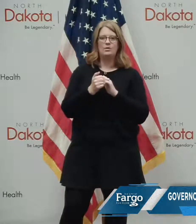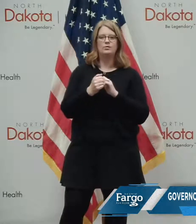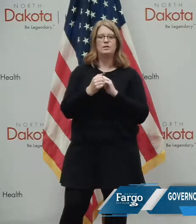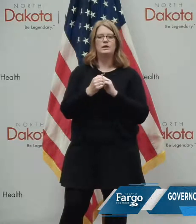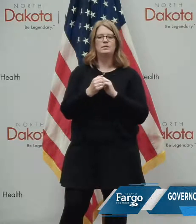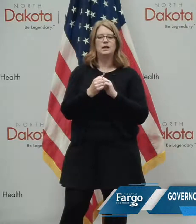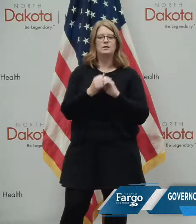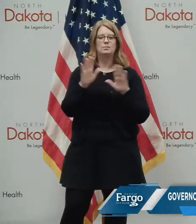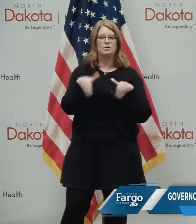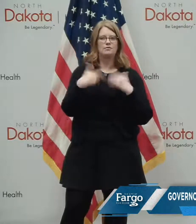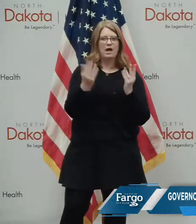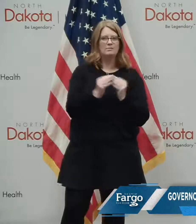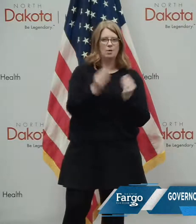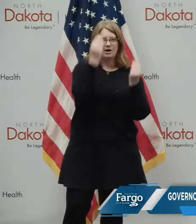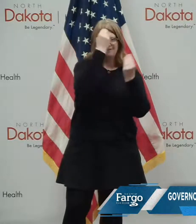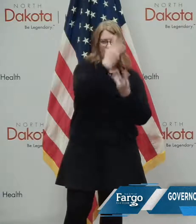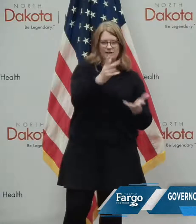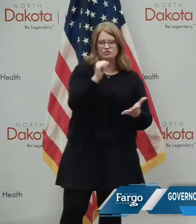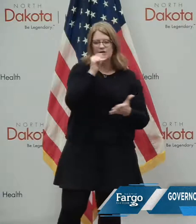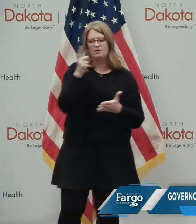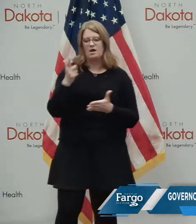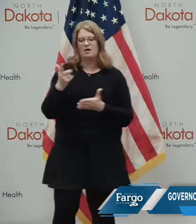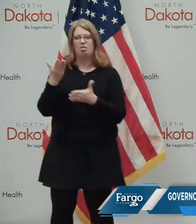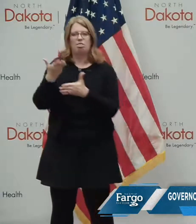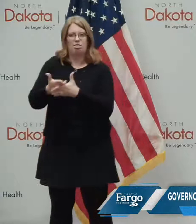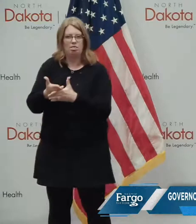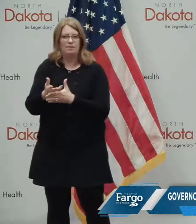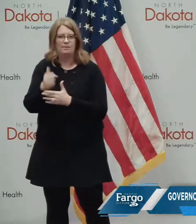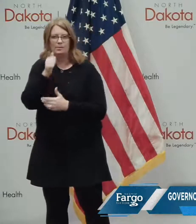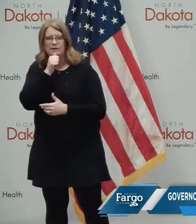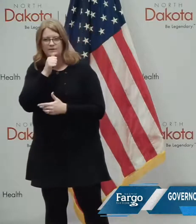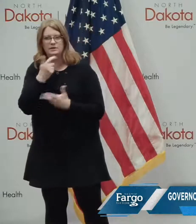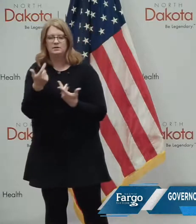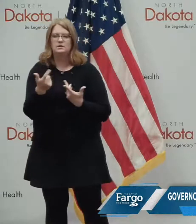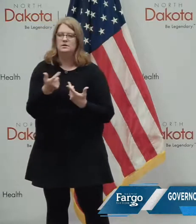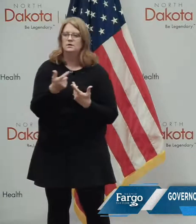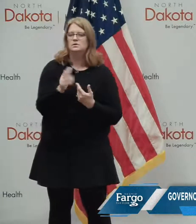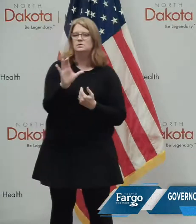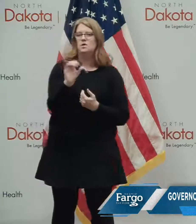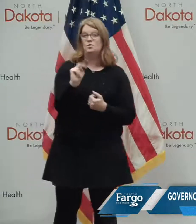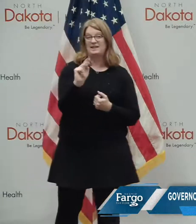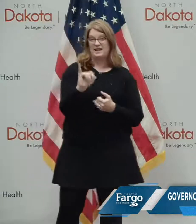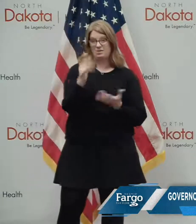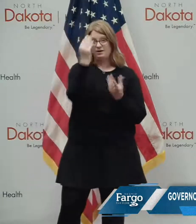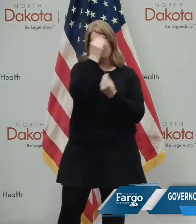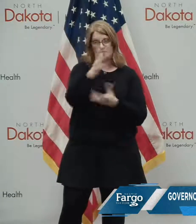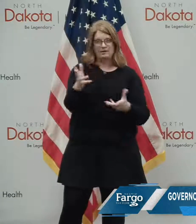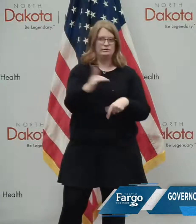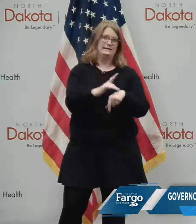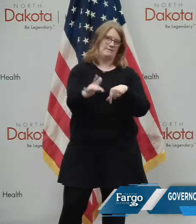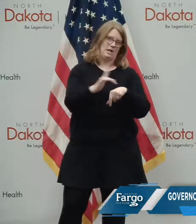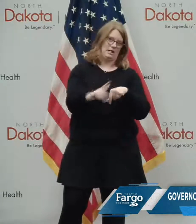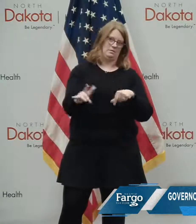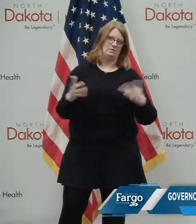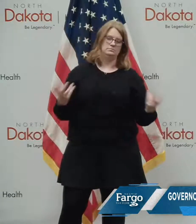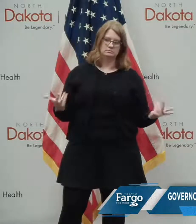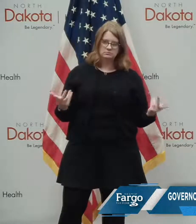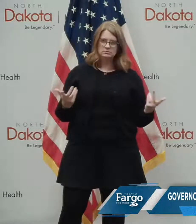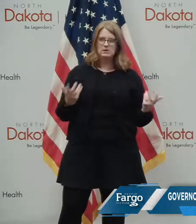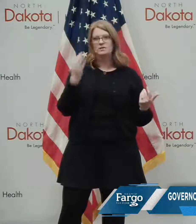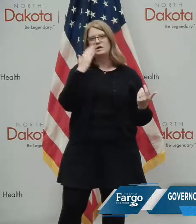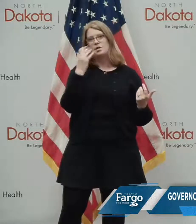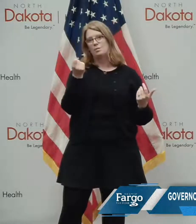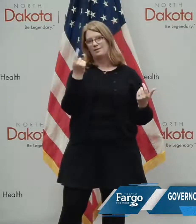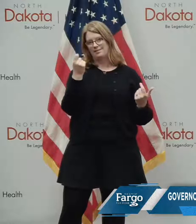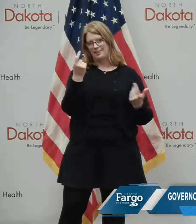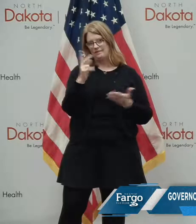without infringing on privacy. And of course, we do release the county data so people can go take a look at where our 11 universities are, where our 2